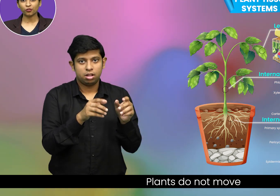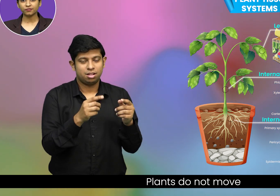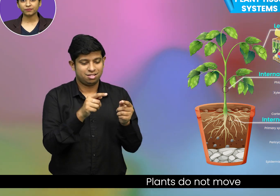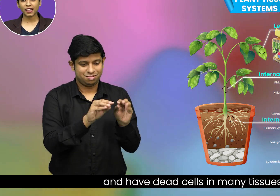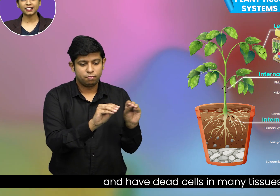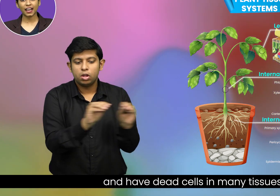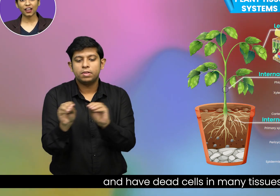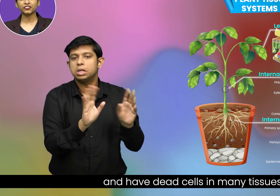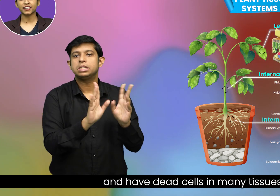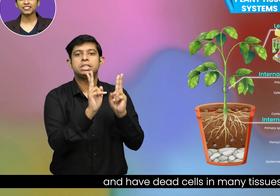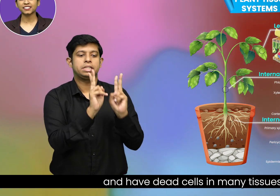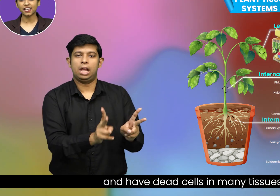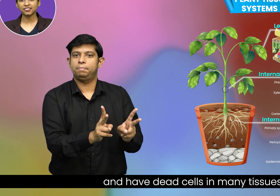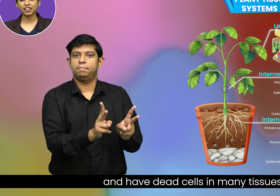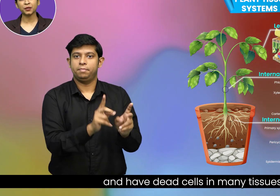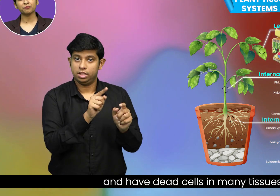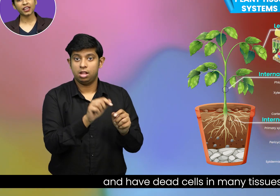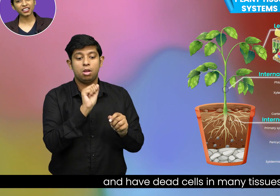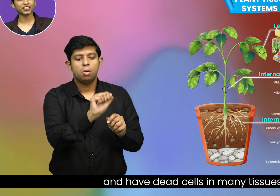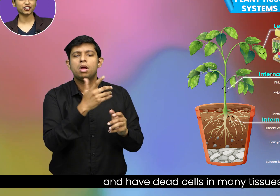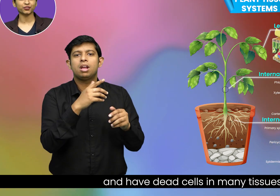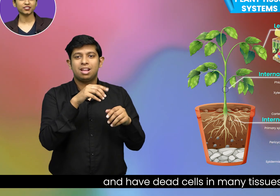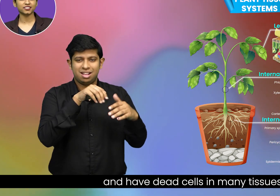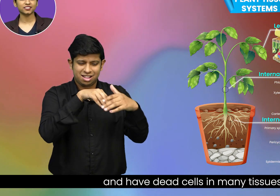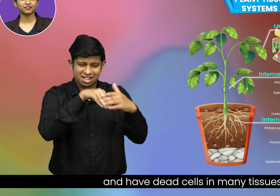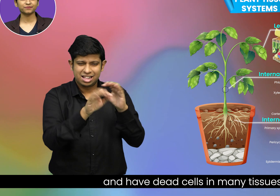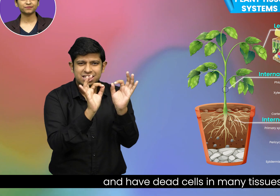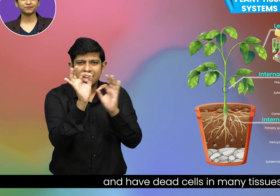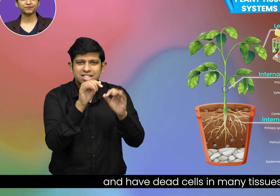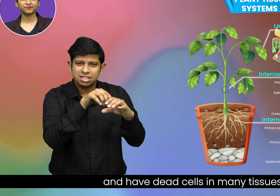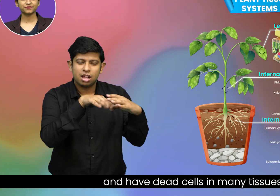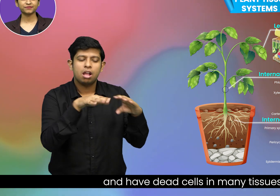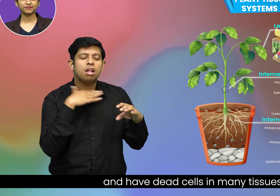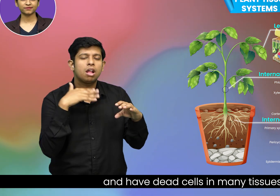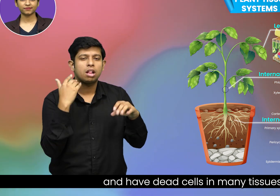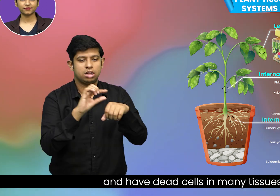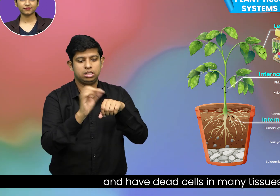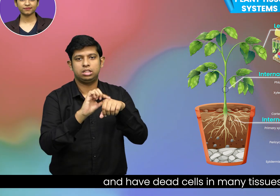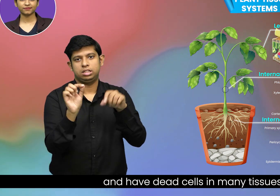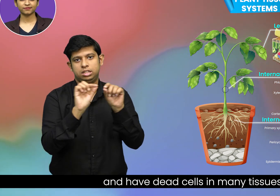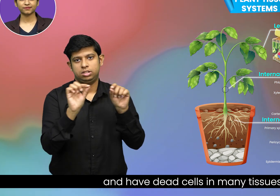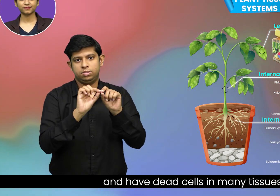not move and have dead cells in many tissues.